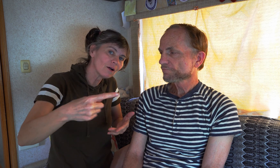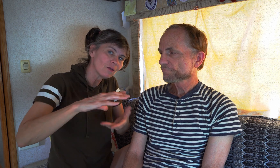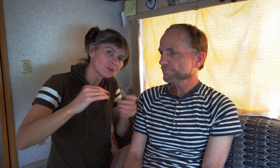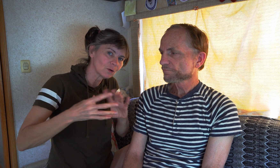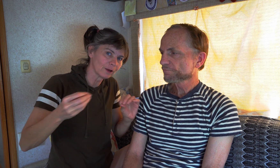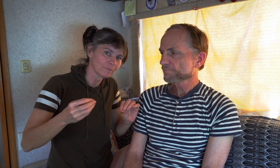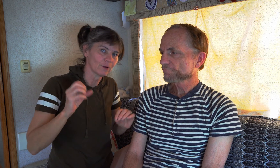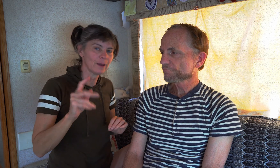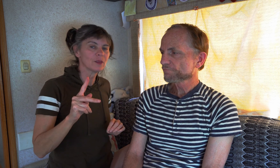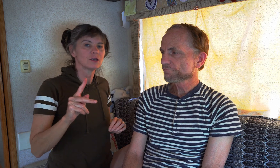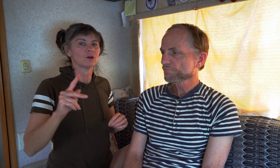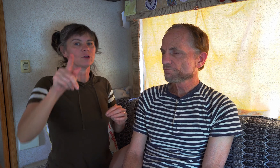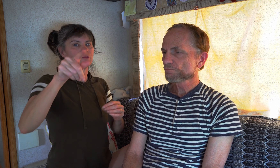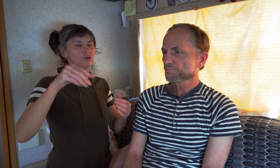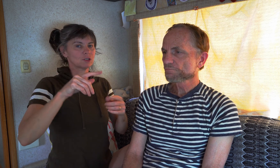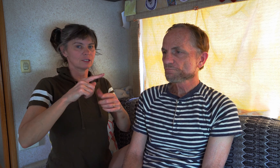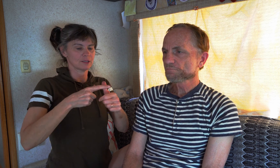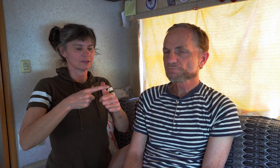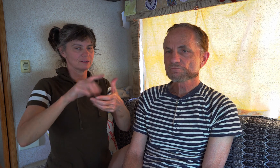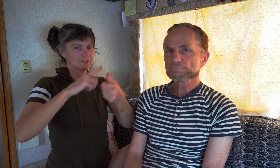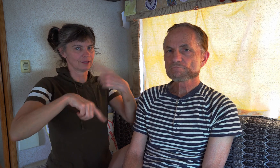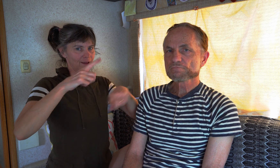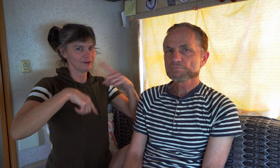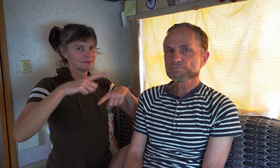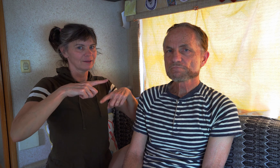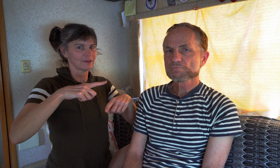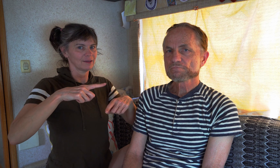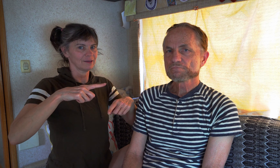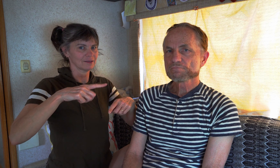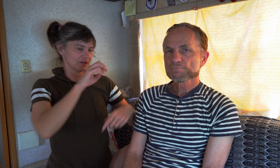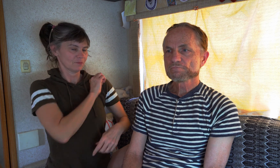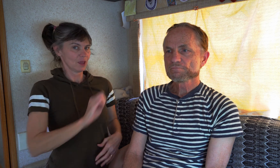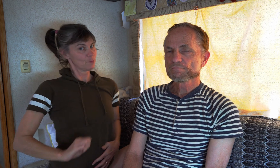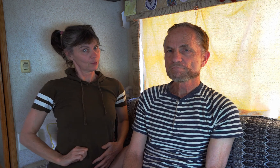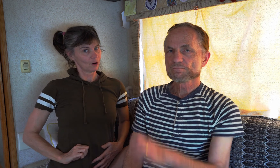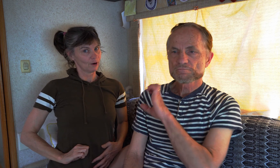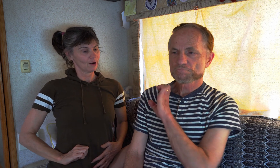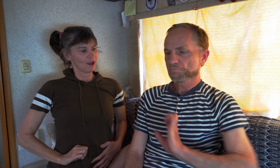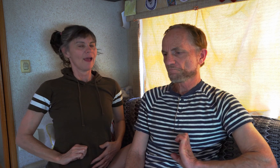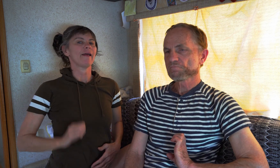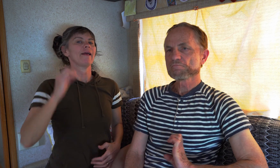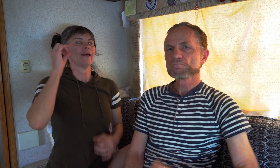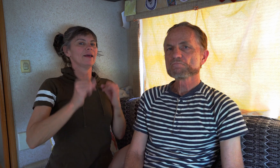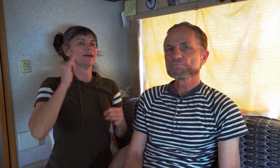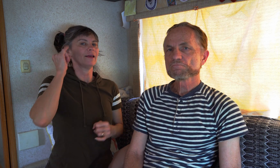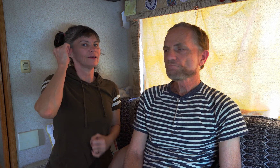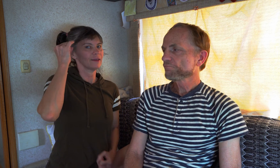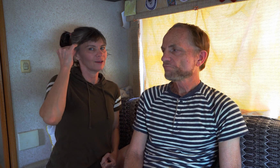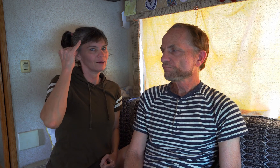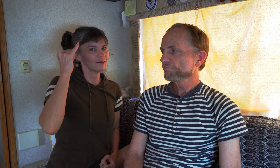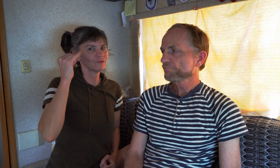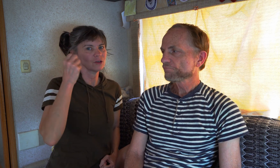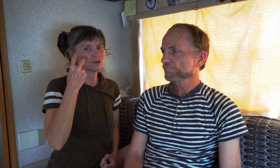we tell the story, okay? So your first sign is Emperor.